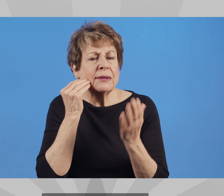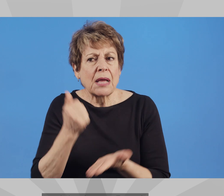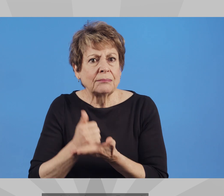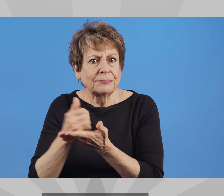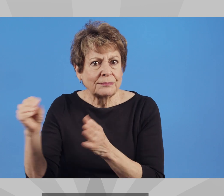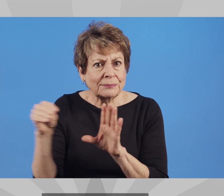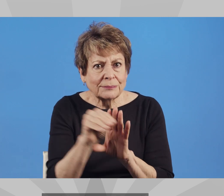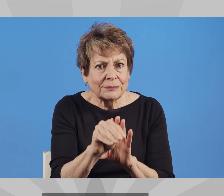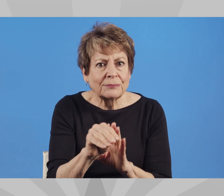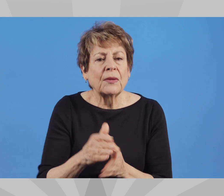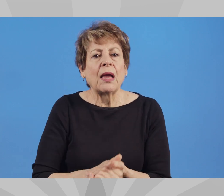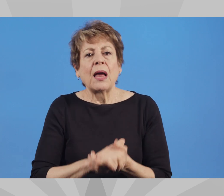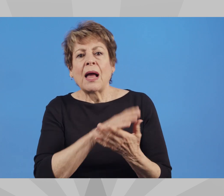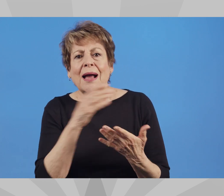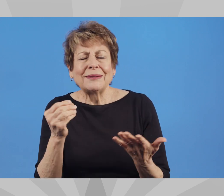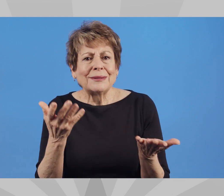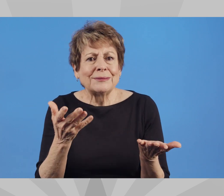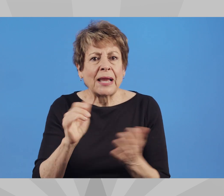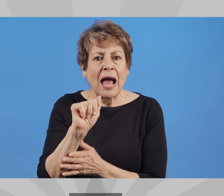and the Arrowette Board.